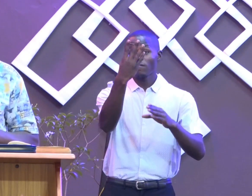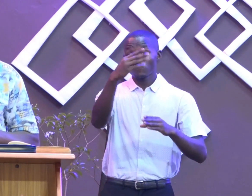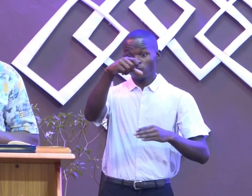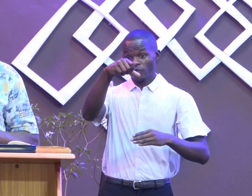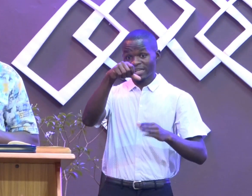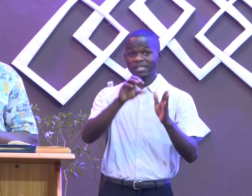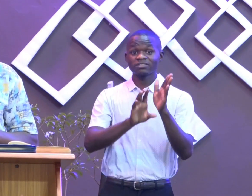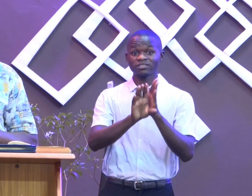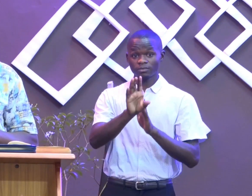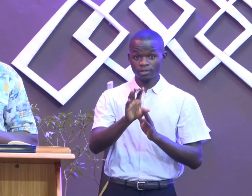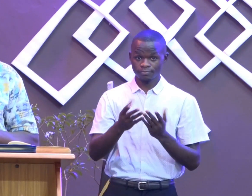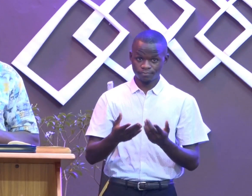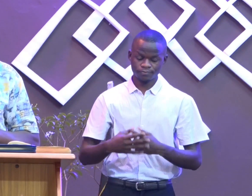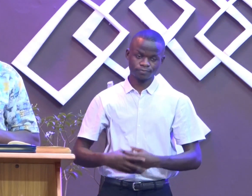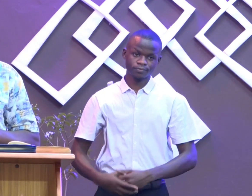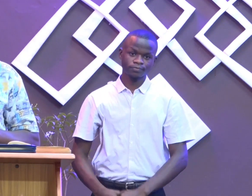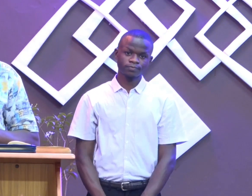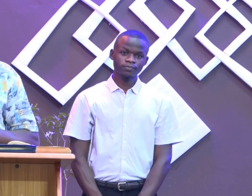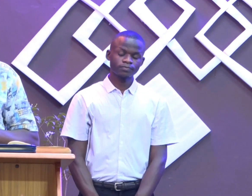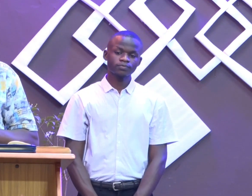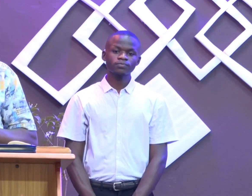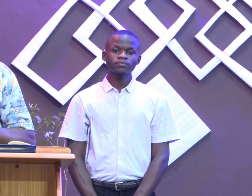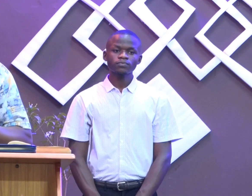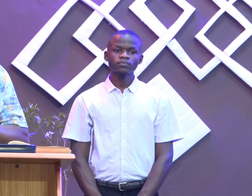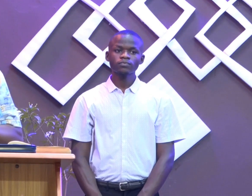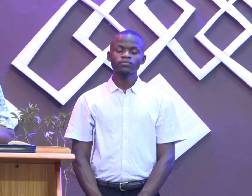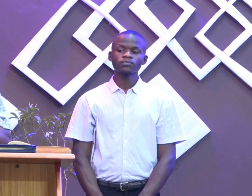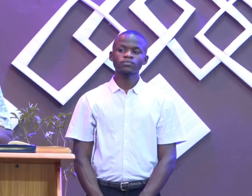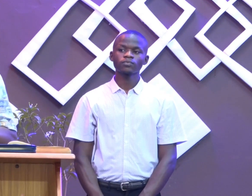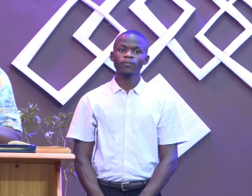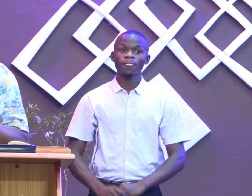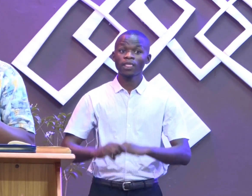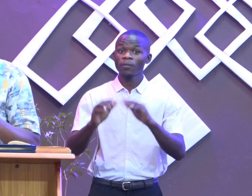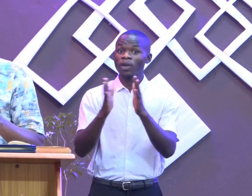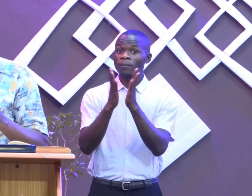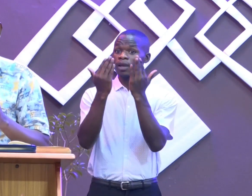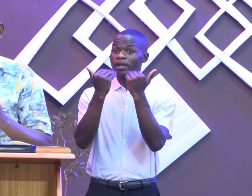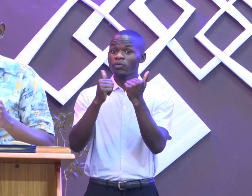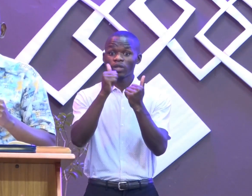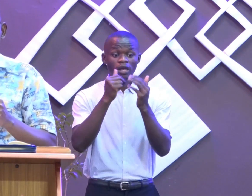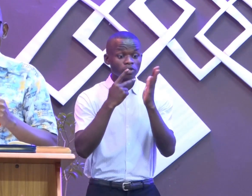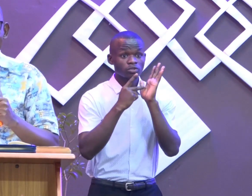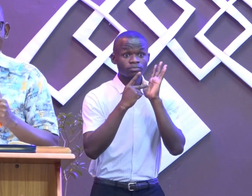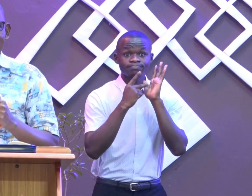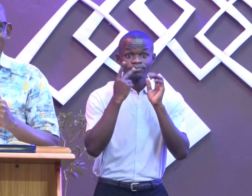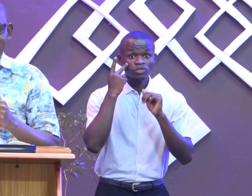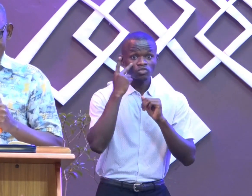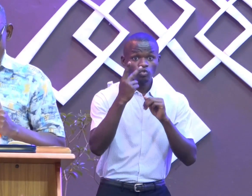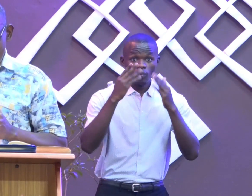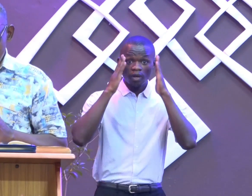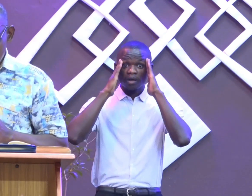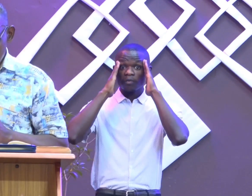he has engulfed up all the other scriptures he spoke in the 49 verses. Nabalaga fokasi wabadde